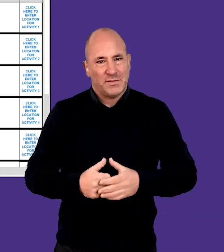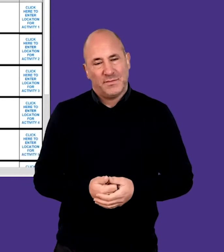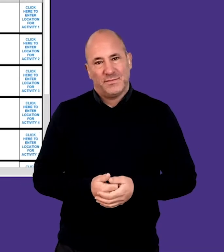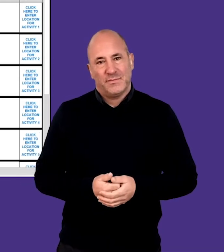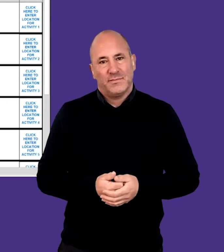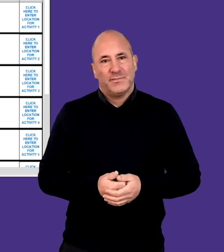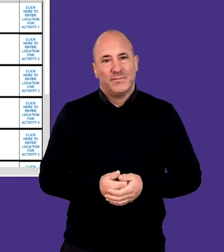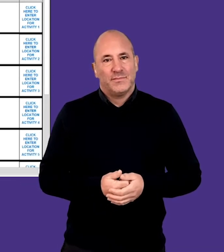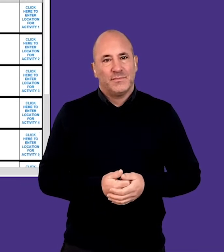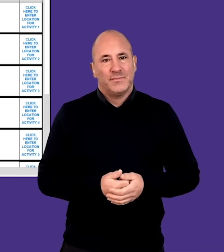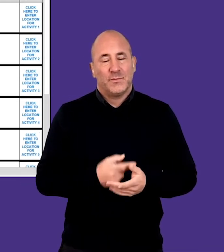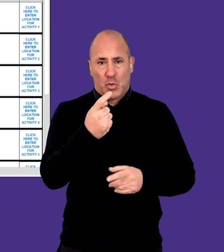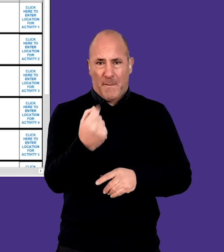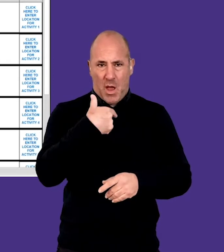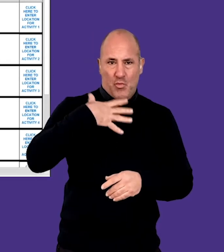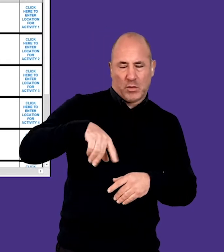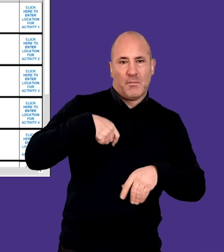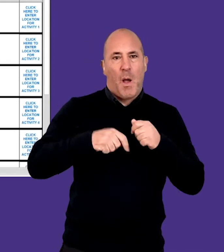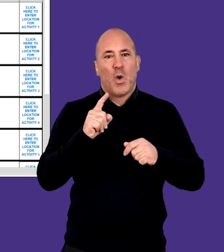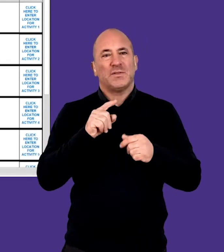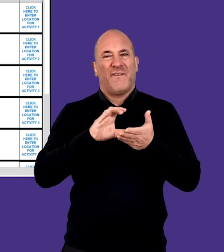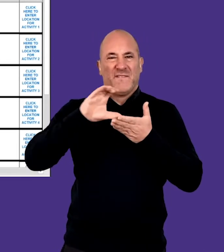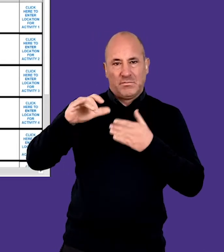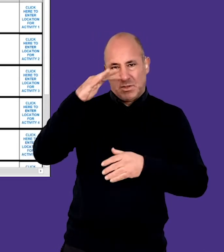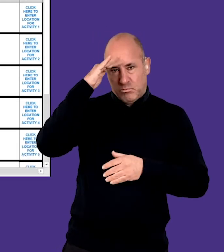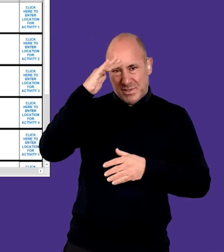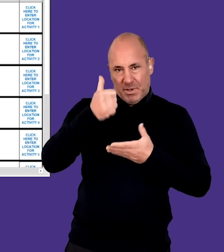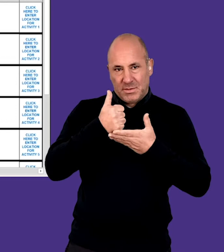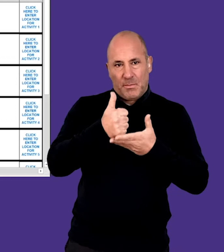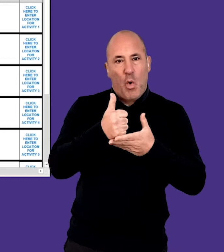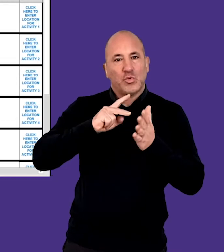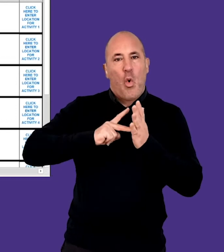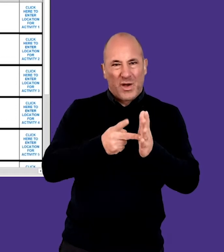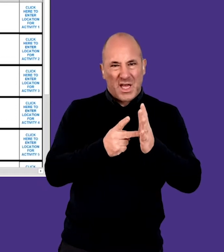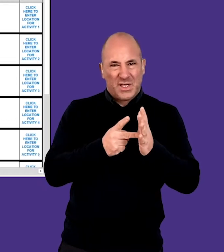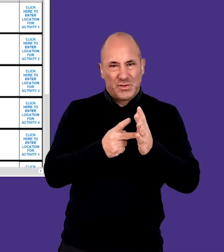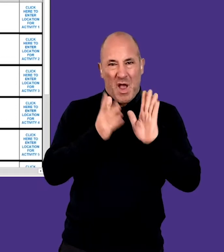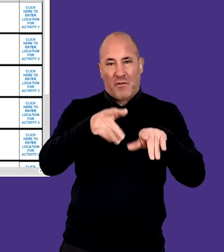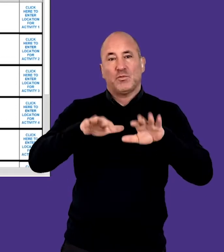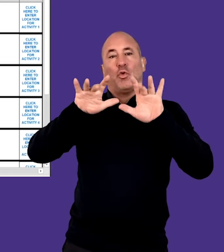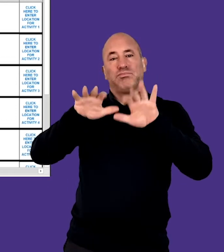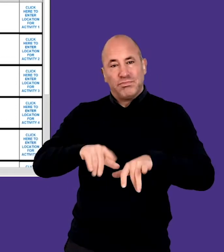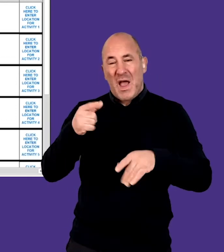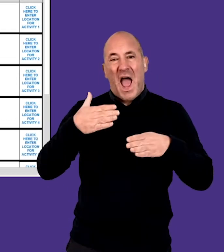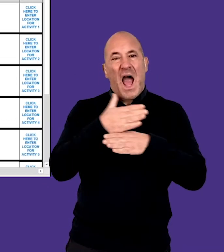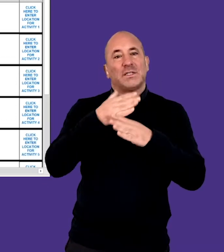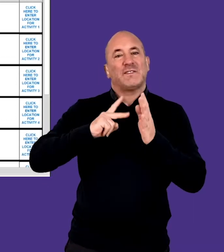application process. If you're applying to become an investment principles support organisation, you will need to